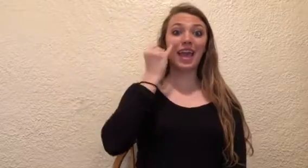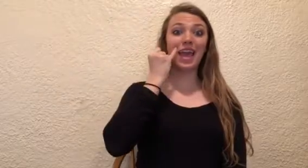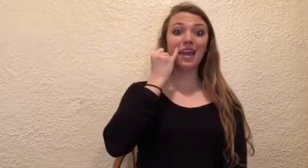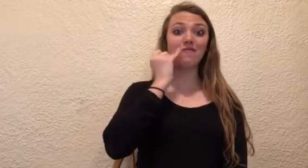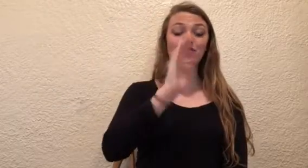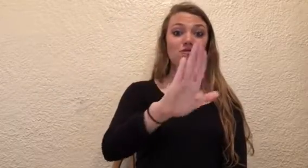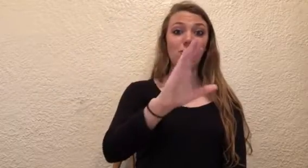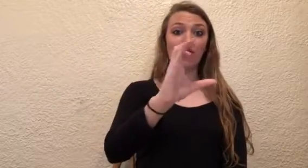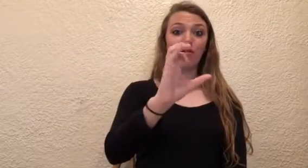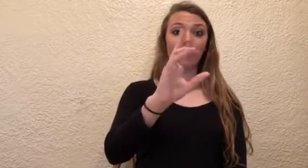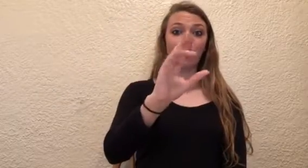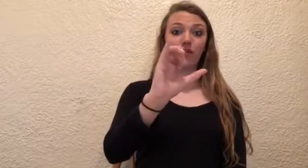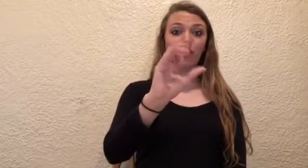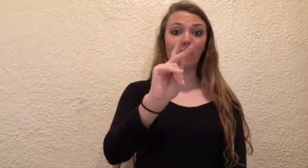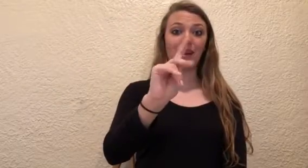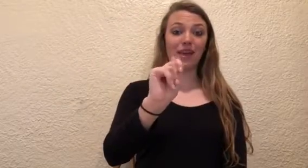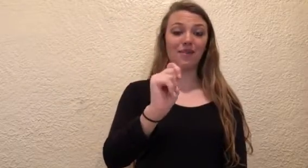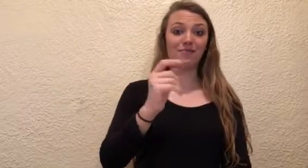a cricket that has that extension.